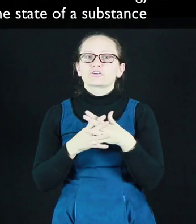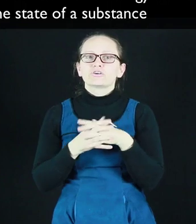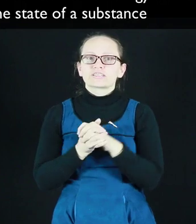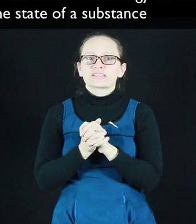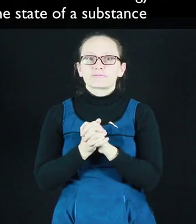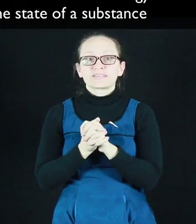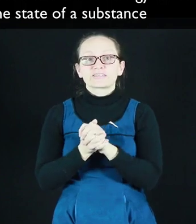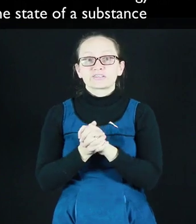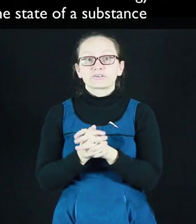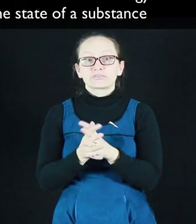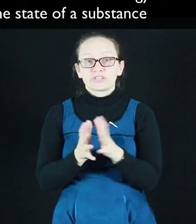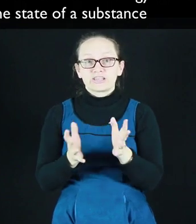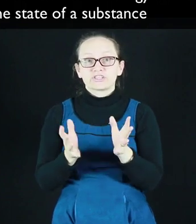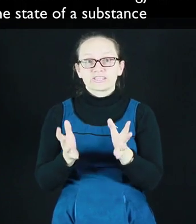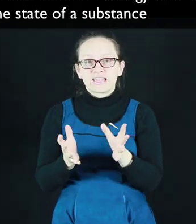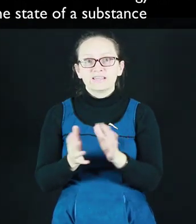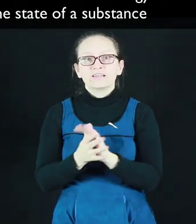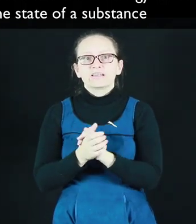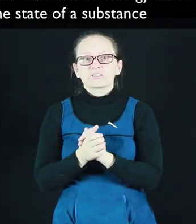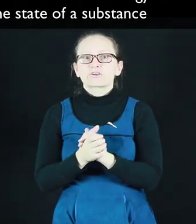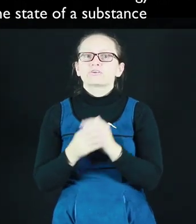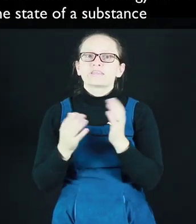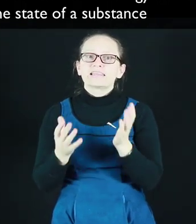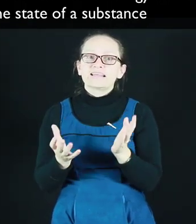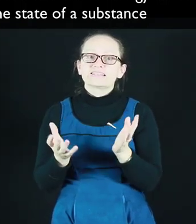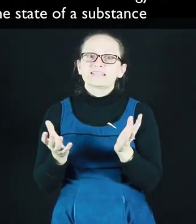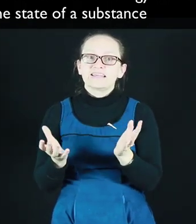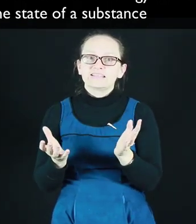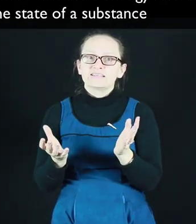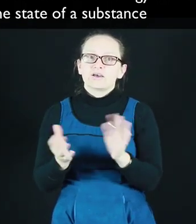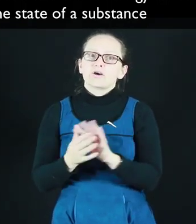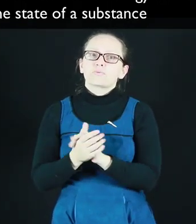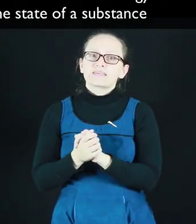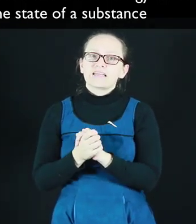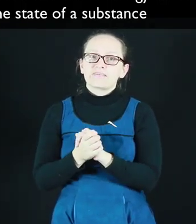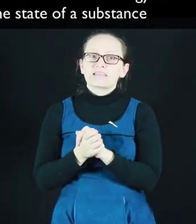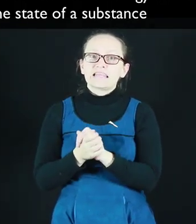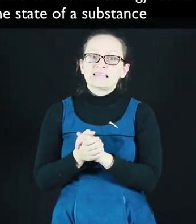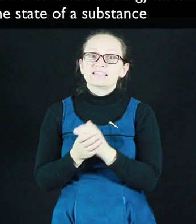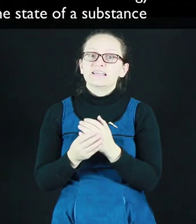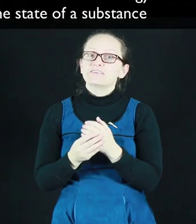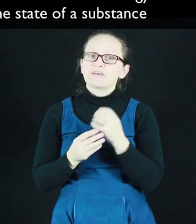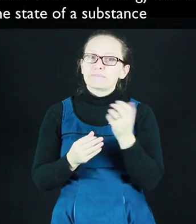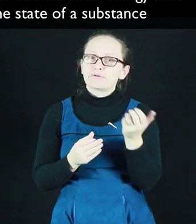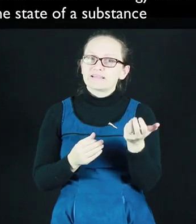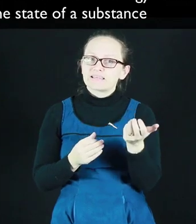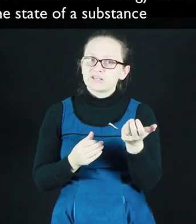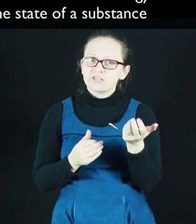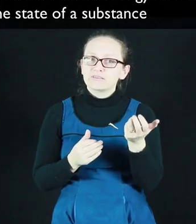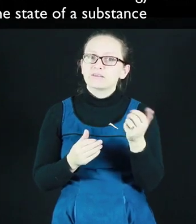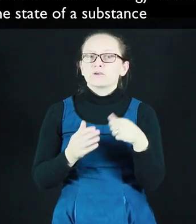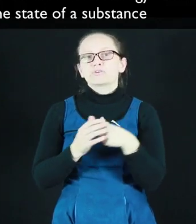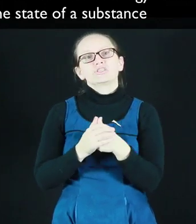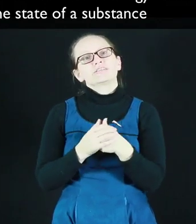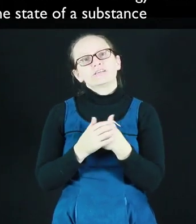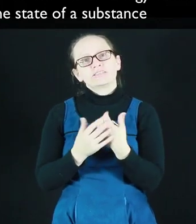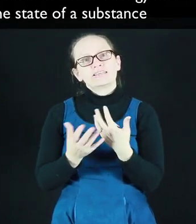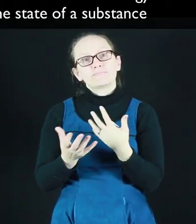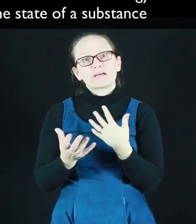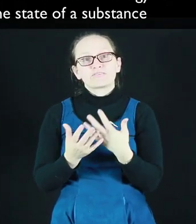cause a substance to change state is called the latent heat. We can have the latent heat of vaporization, which is the amount of